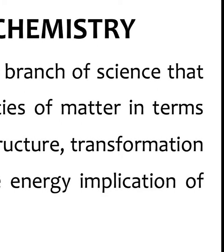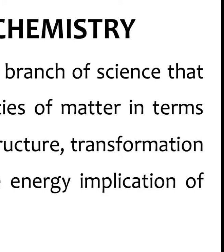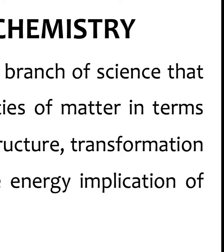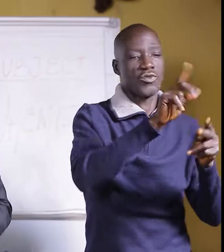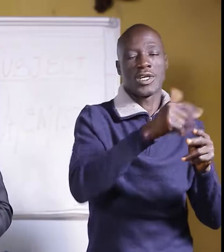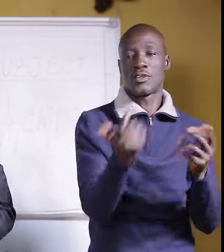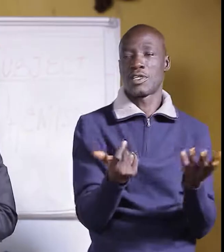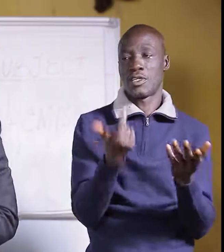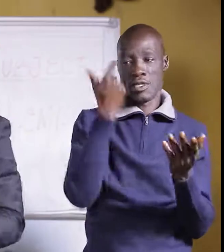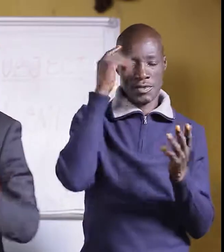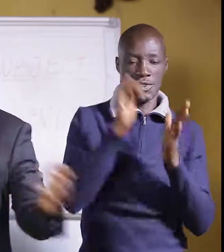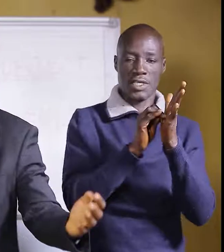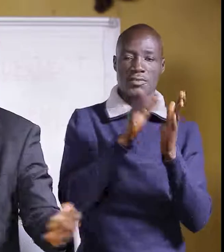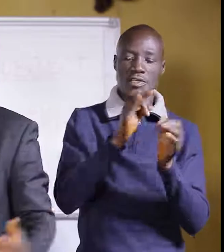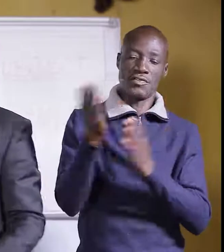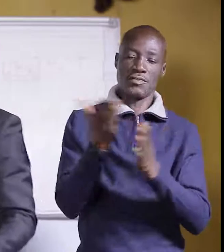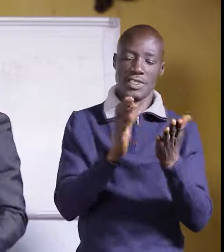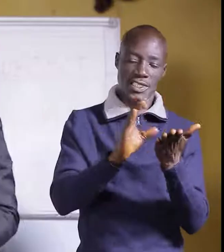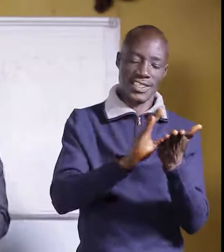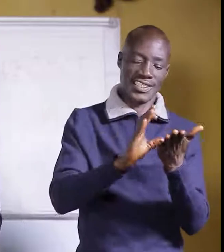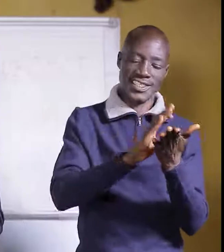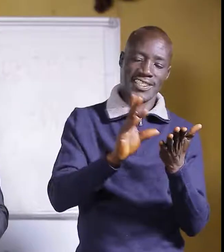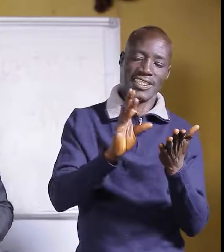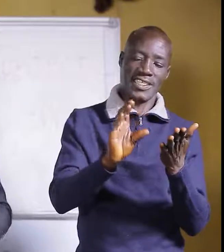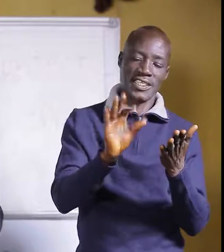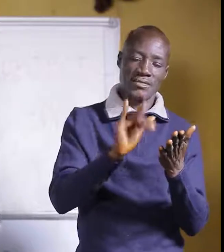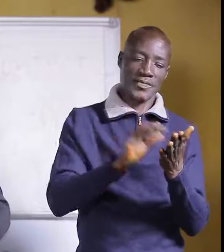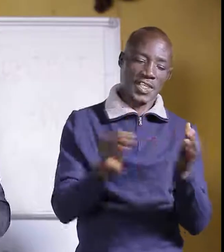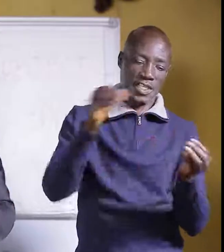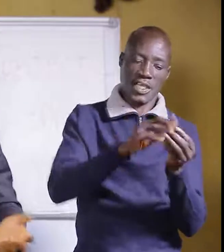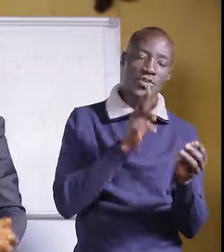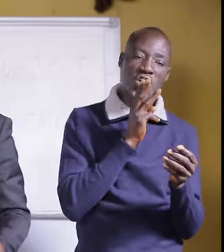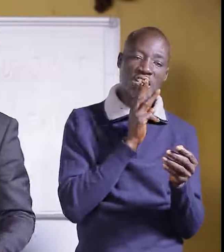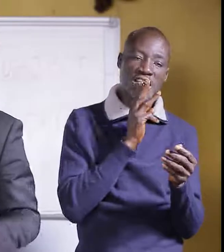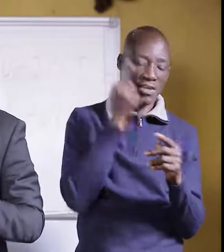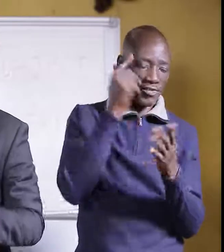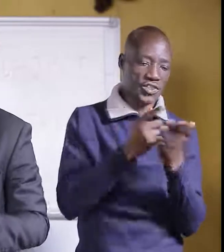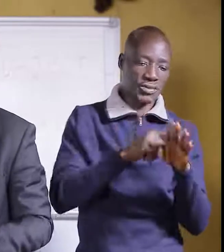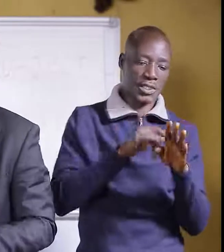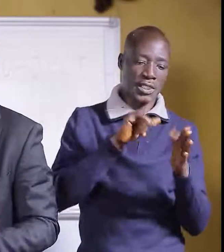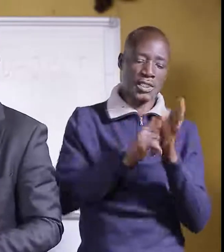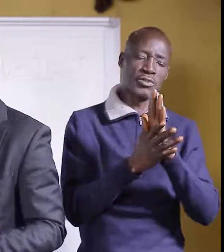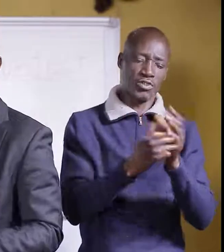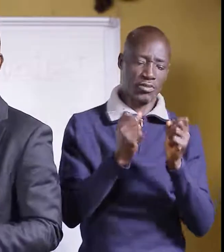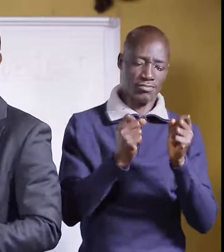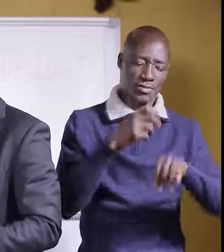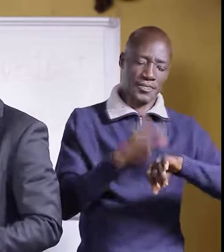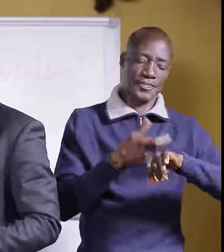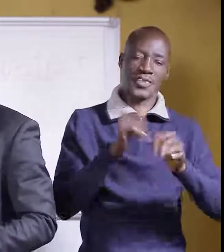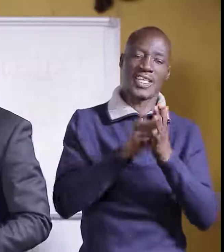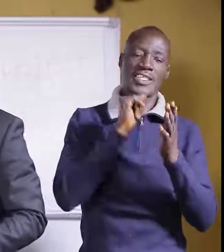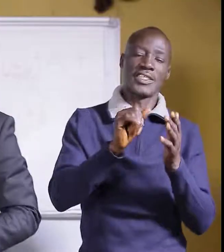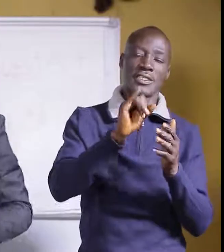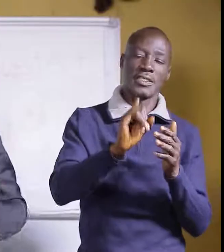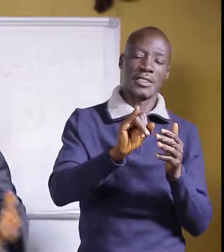another. For instance, if you bring cement and add water and leave it over sometimes, it becomes very hard. That's the interaction